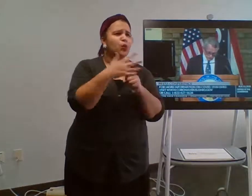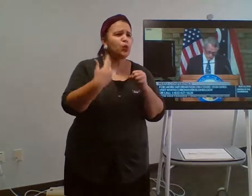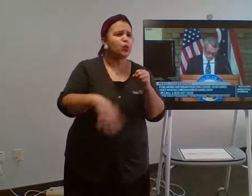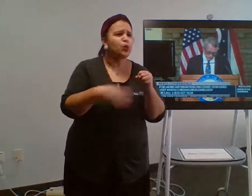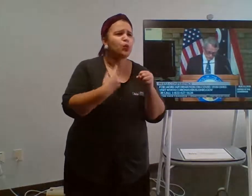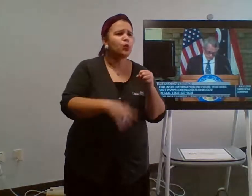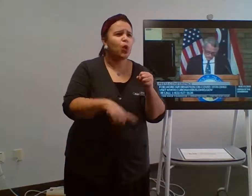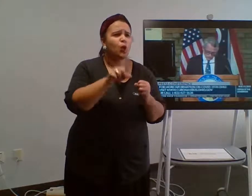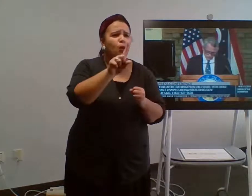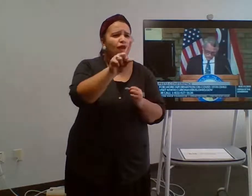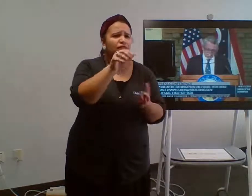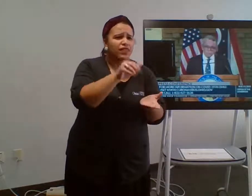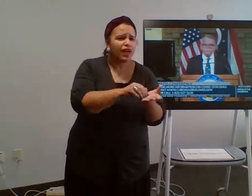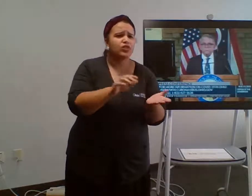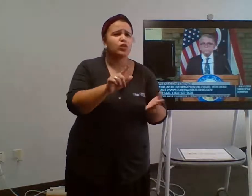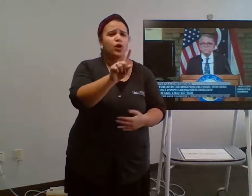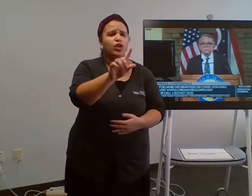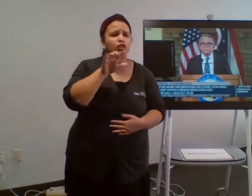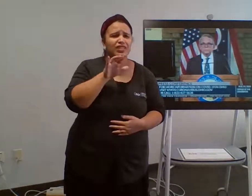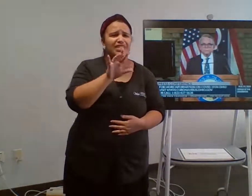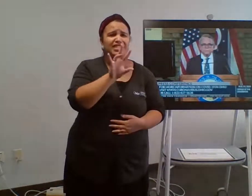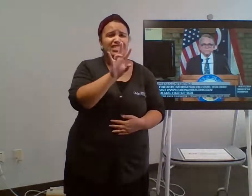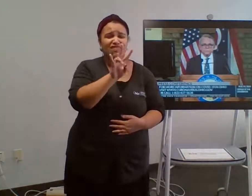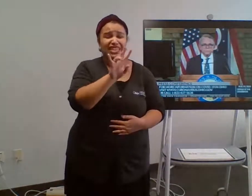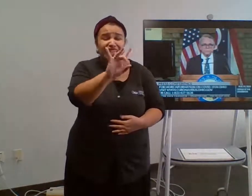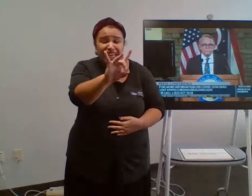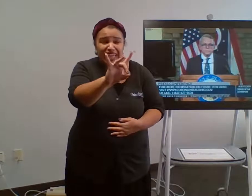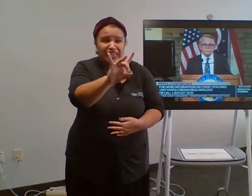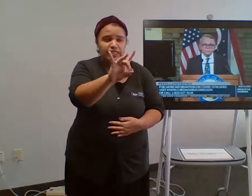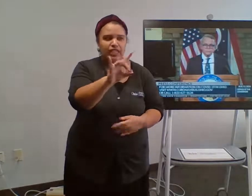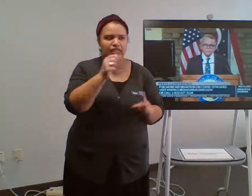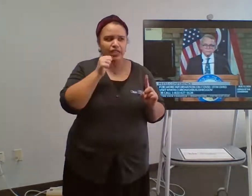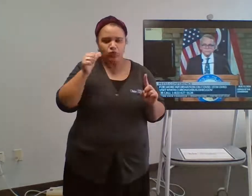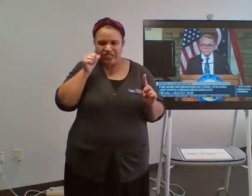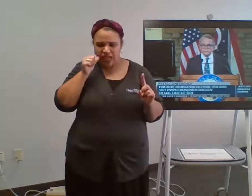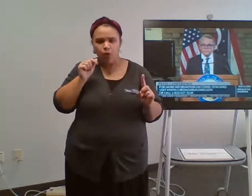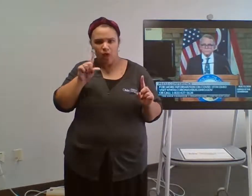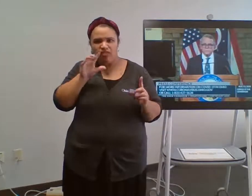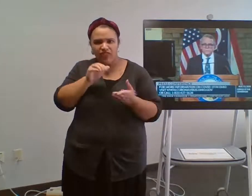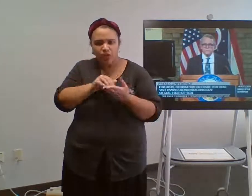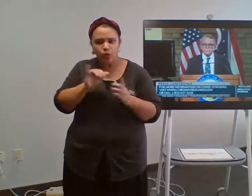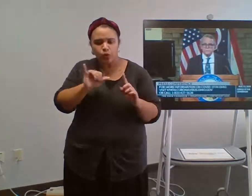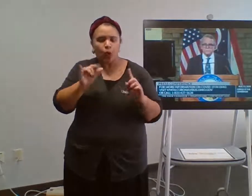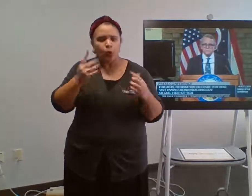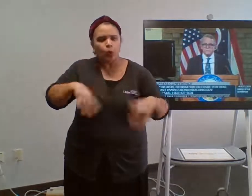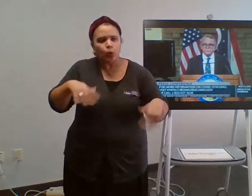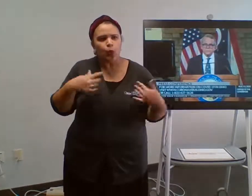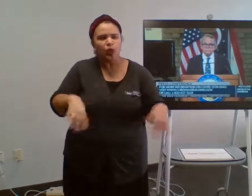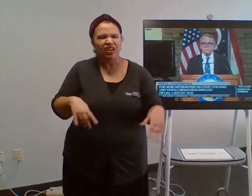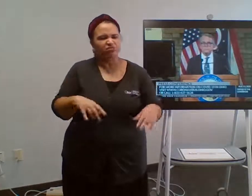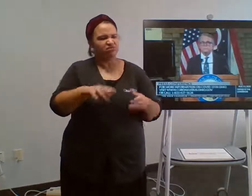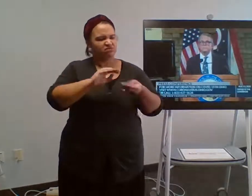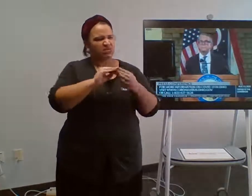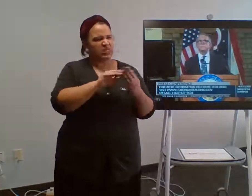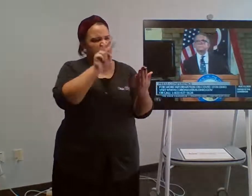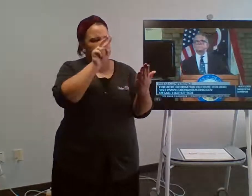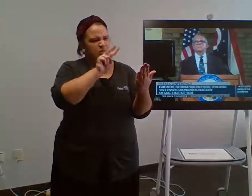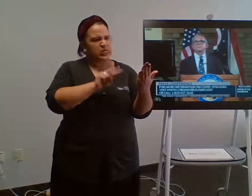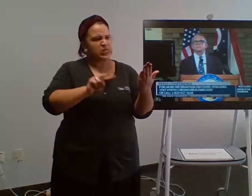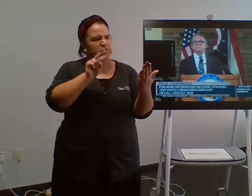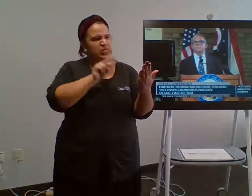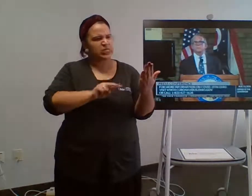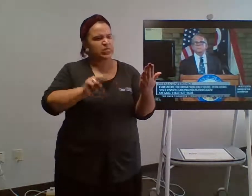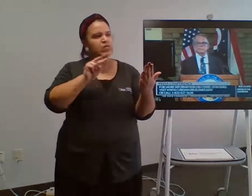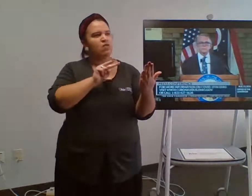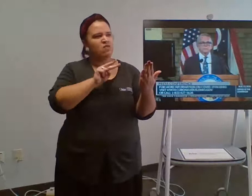cases. You mentioned 3 more counties are red today. When you look at those numbers, do you stand by your mask